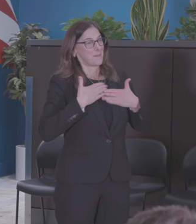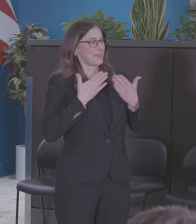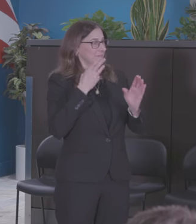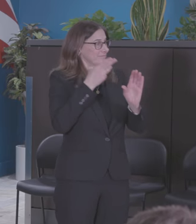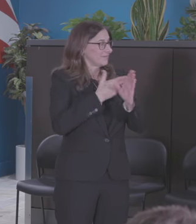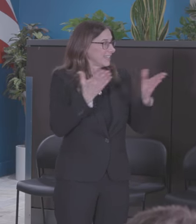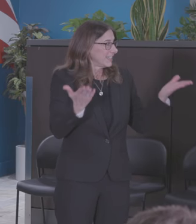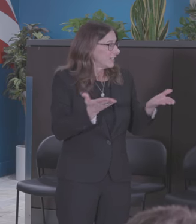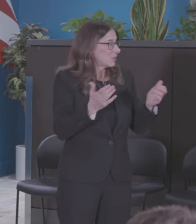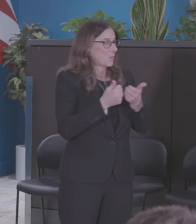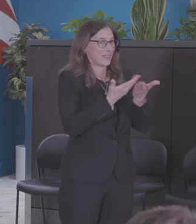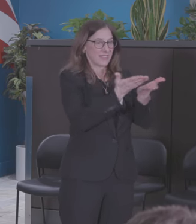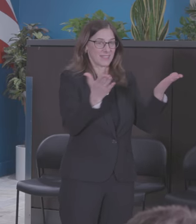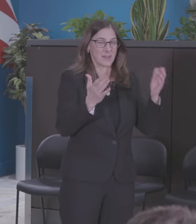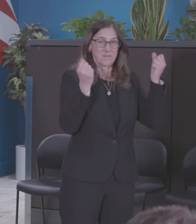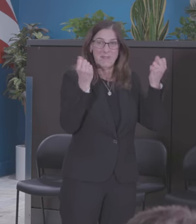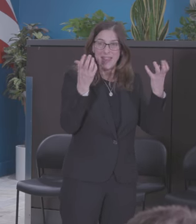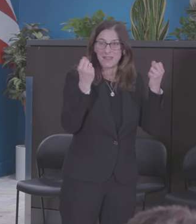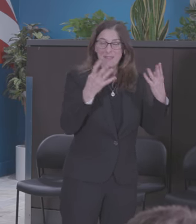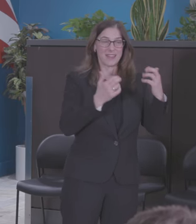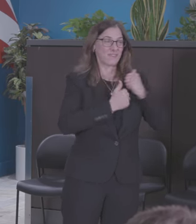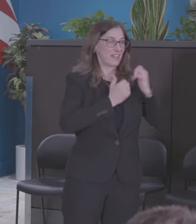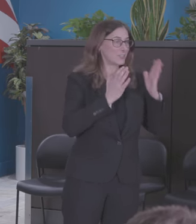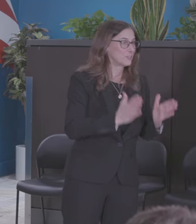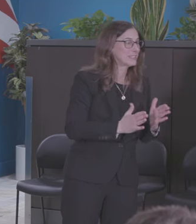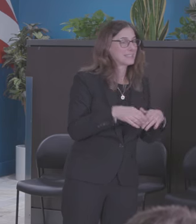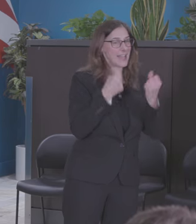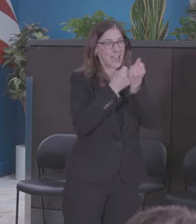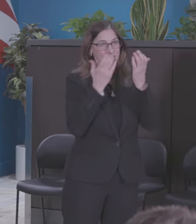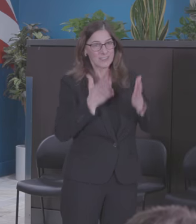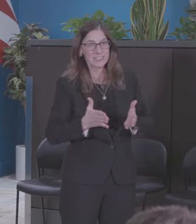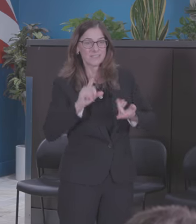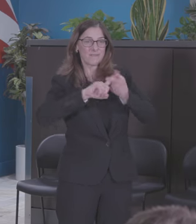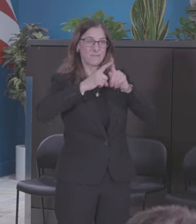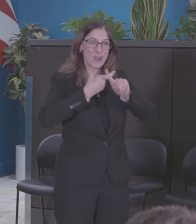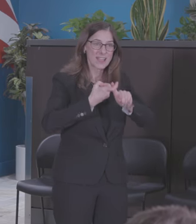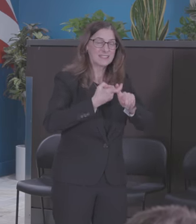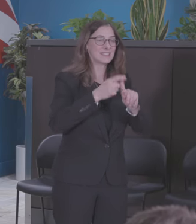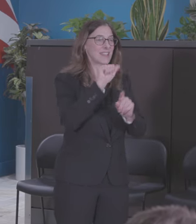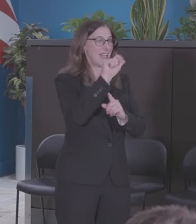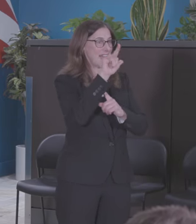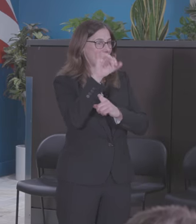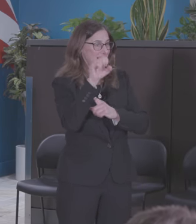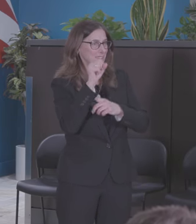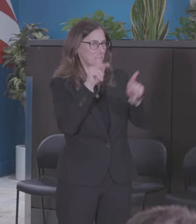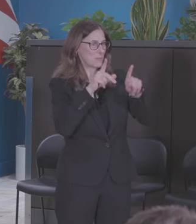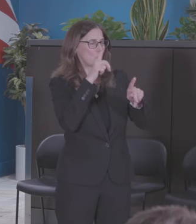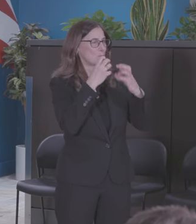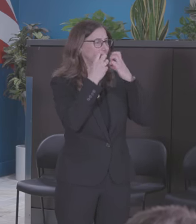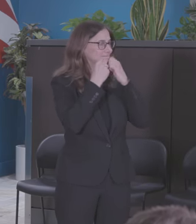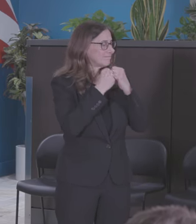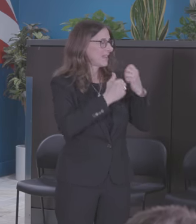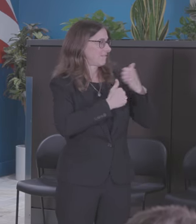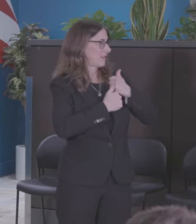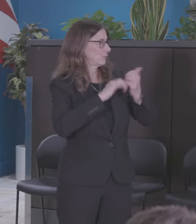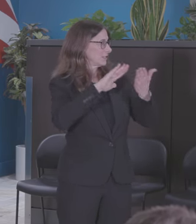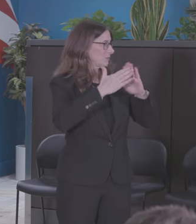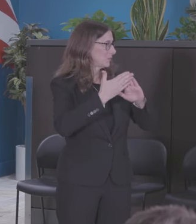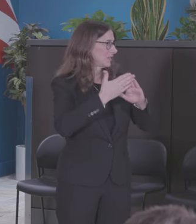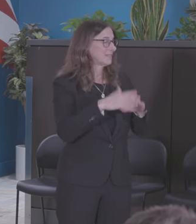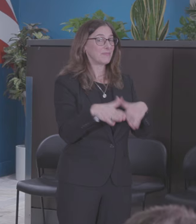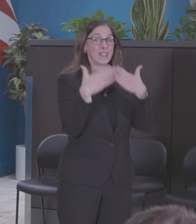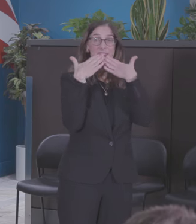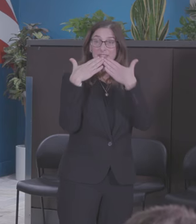many veterans, advocates, friends and allies of the veteran community. Thank you, Andy, and your